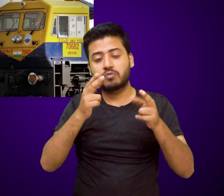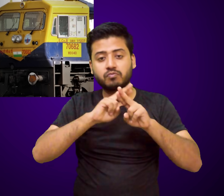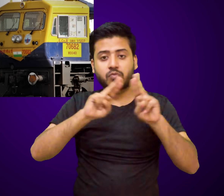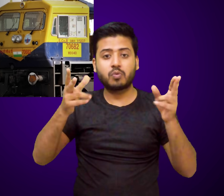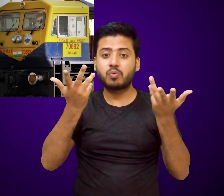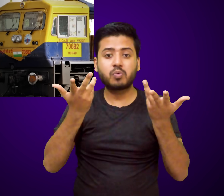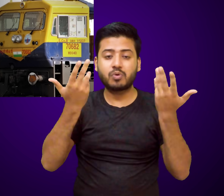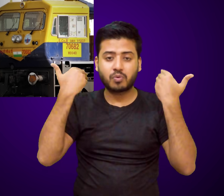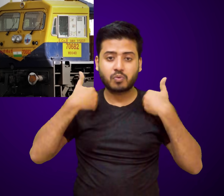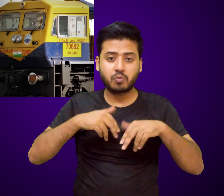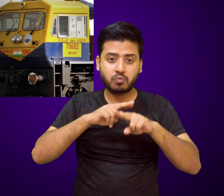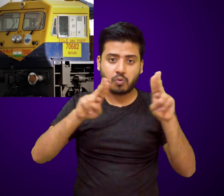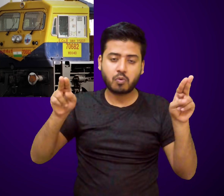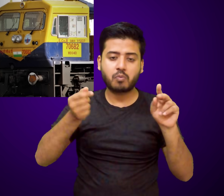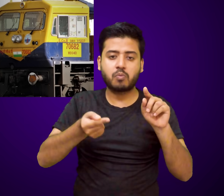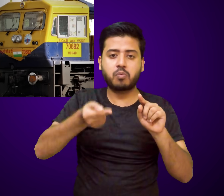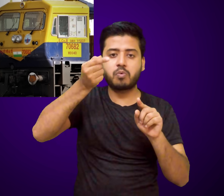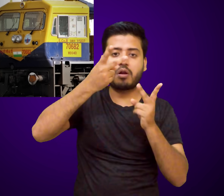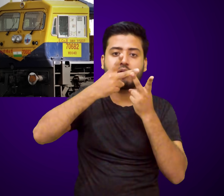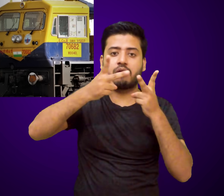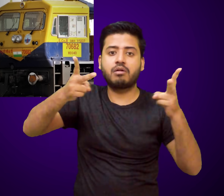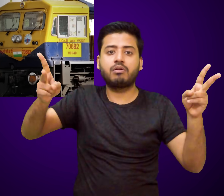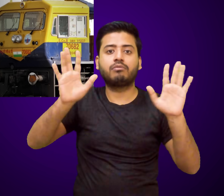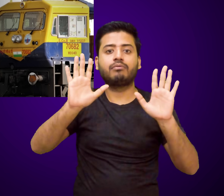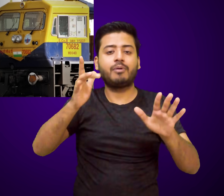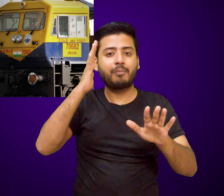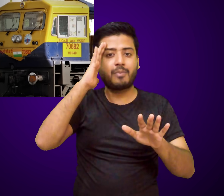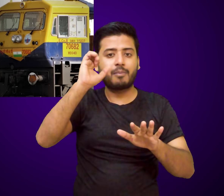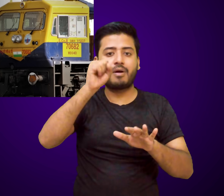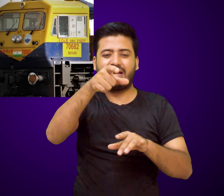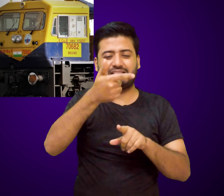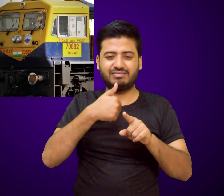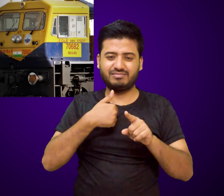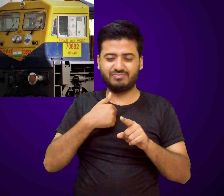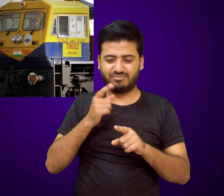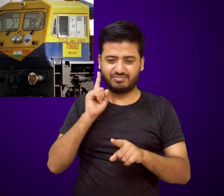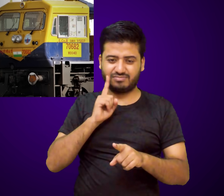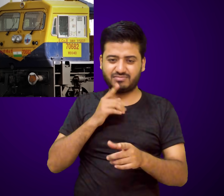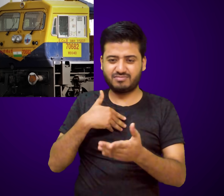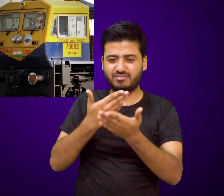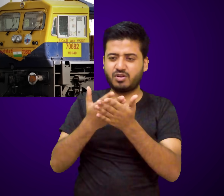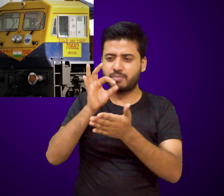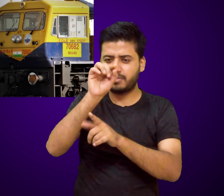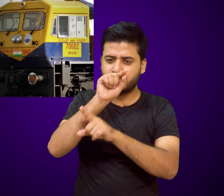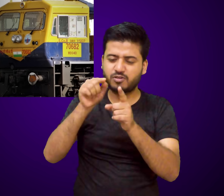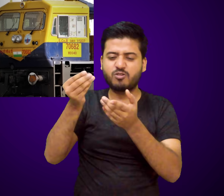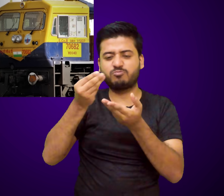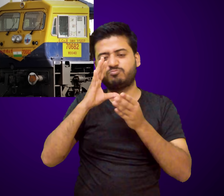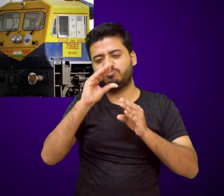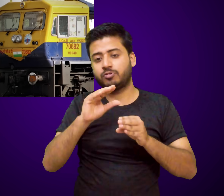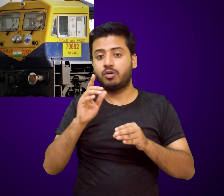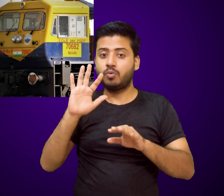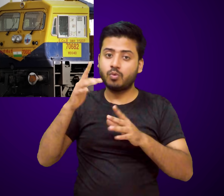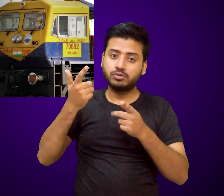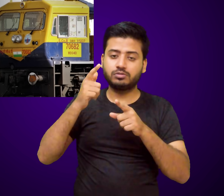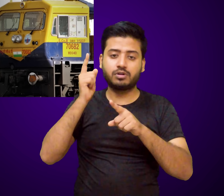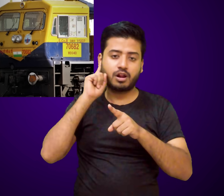in the online form. Gather new documents. Arrange for fresh copies of any documents that were missing, invalid,